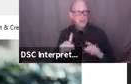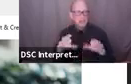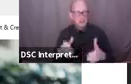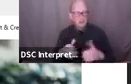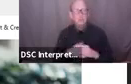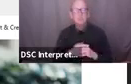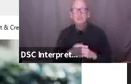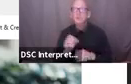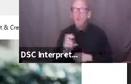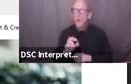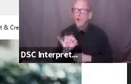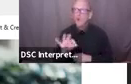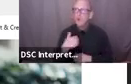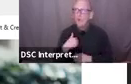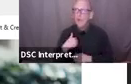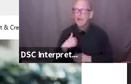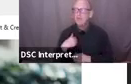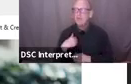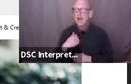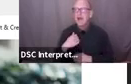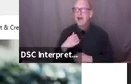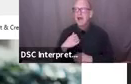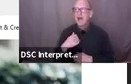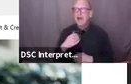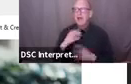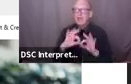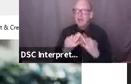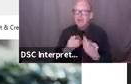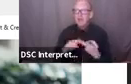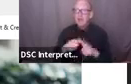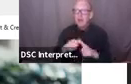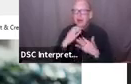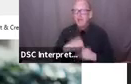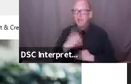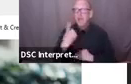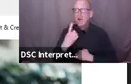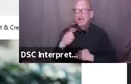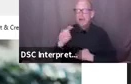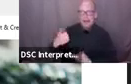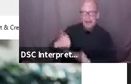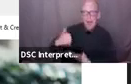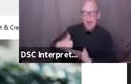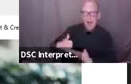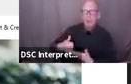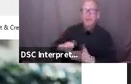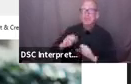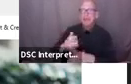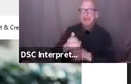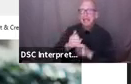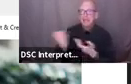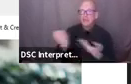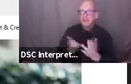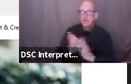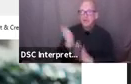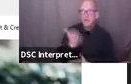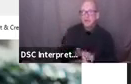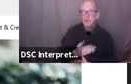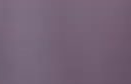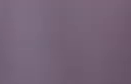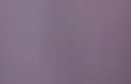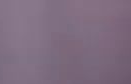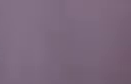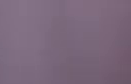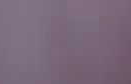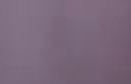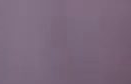Or if you have a loved one who is a senior and needs some help, you will be able to get some services through there. And I